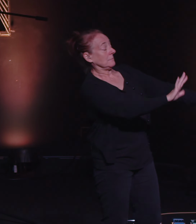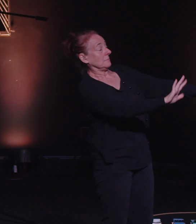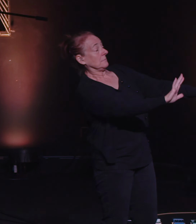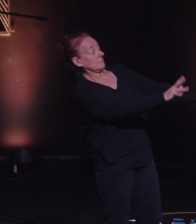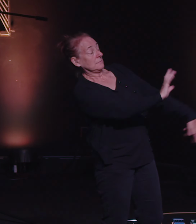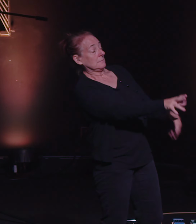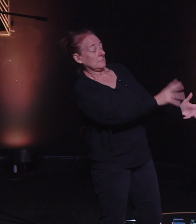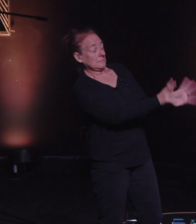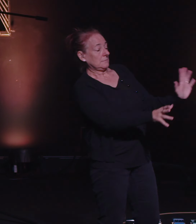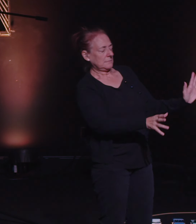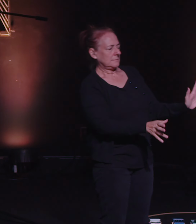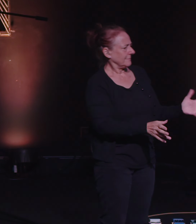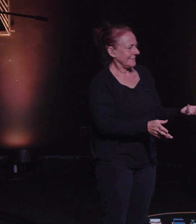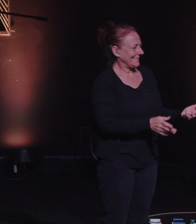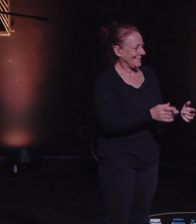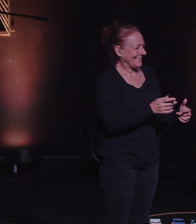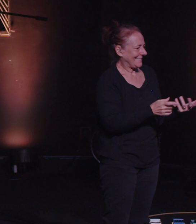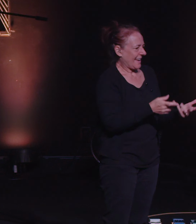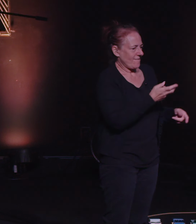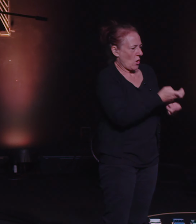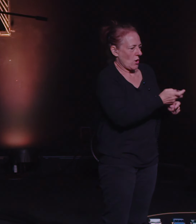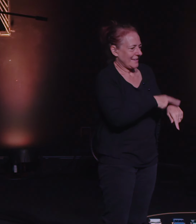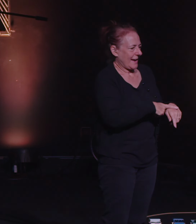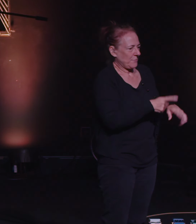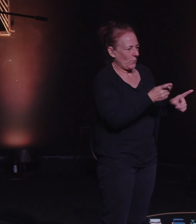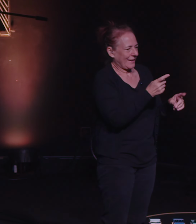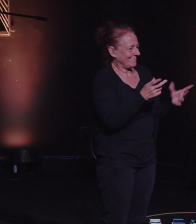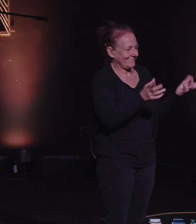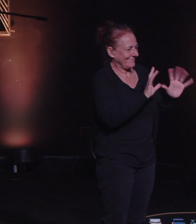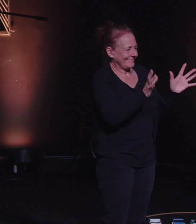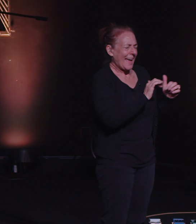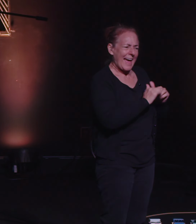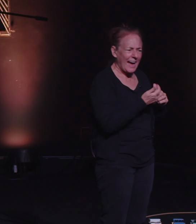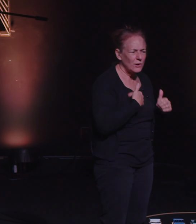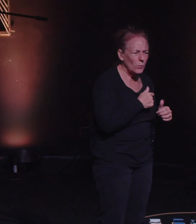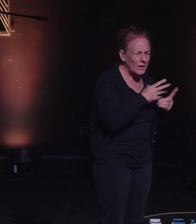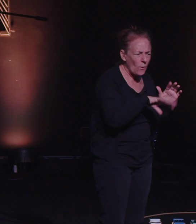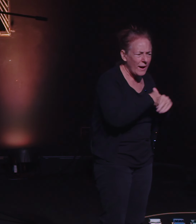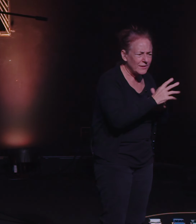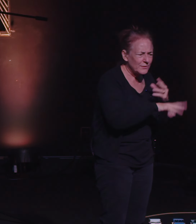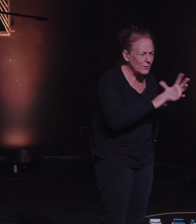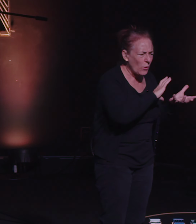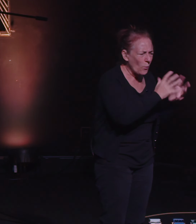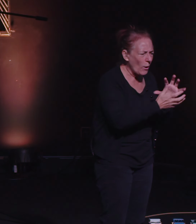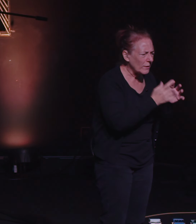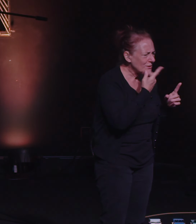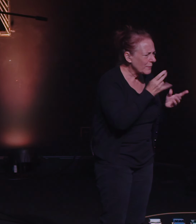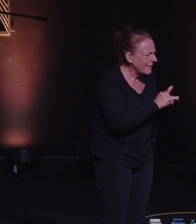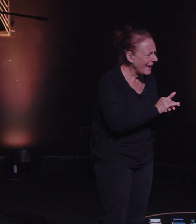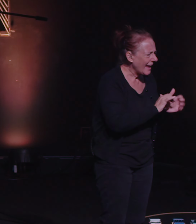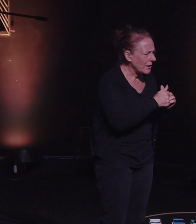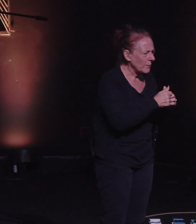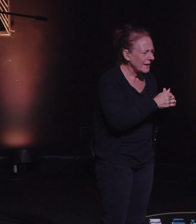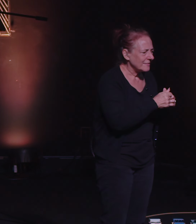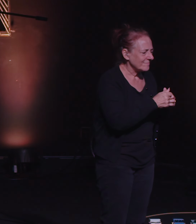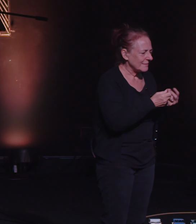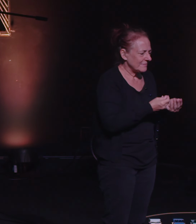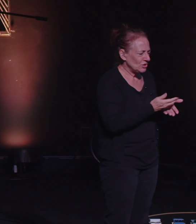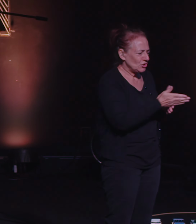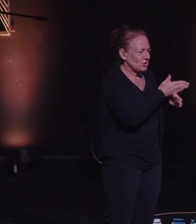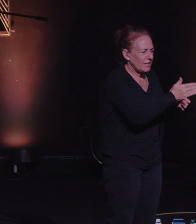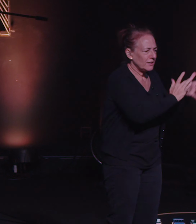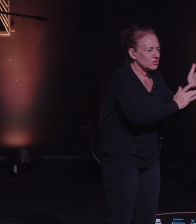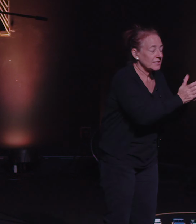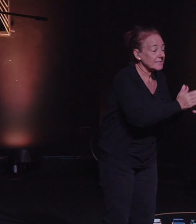is public speaking, but two is speaking about their faith. So you couple those things together. How do we go out into this world and actually do it, okay?